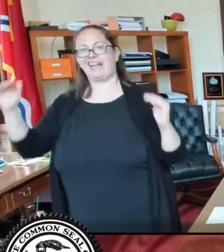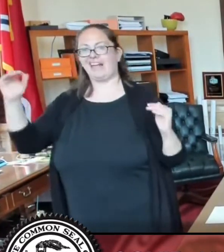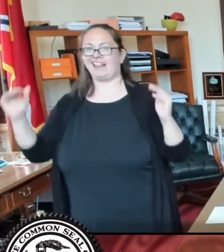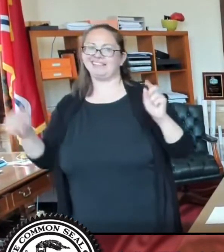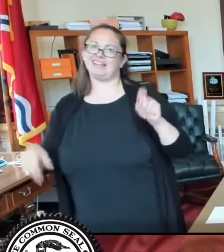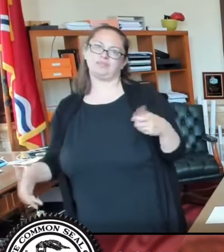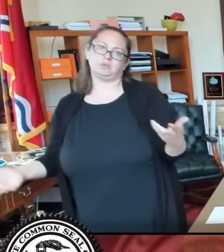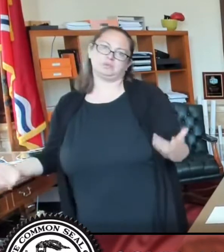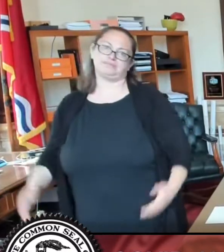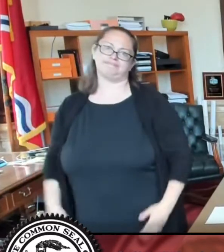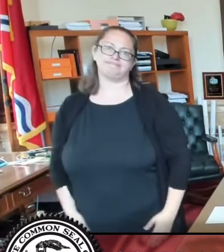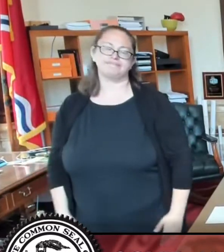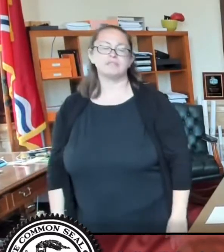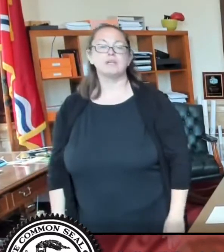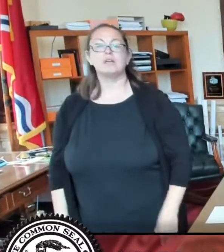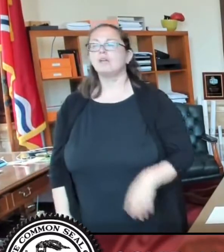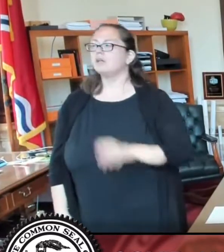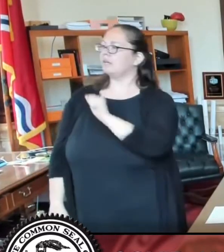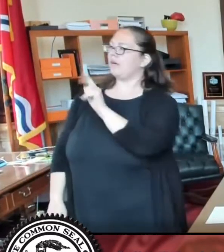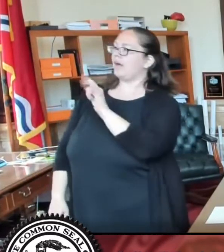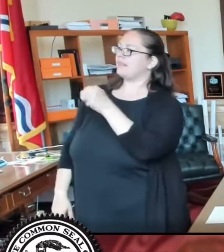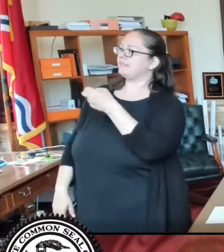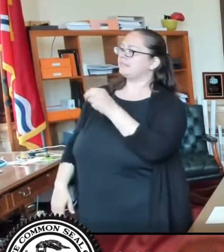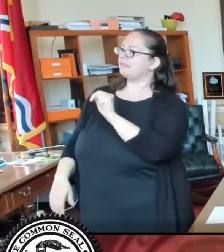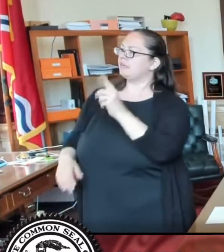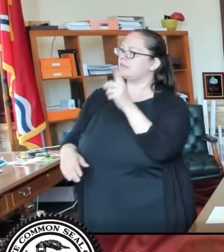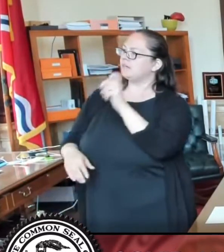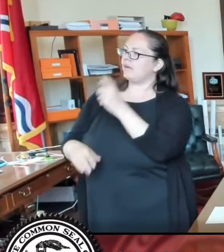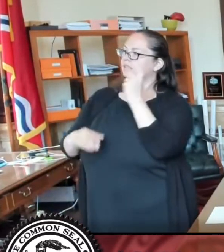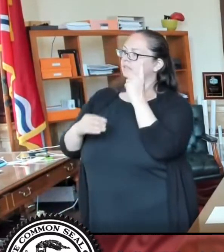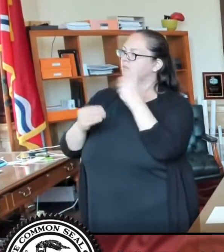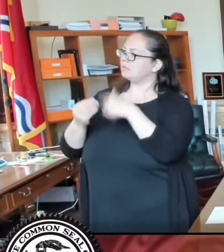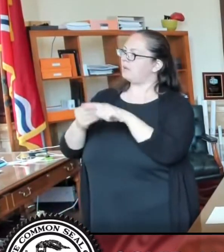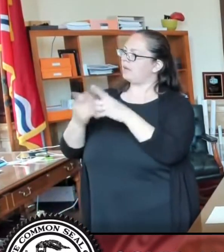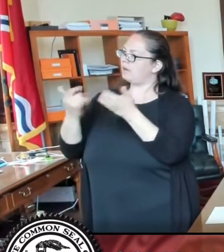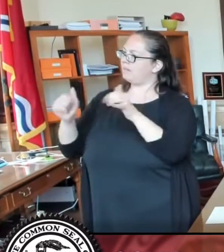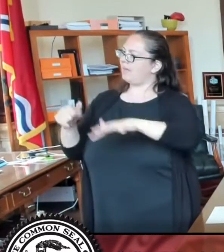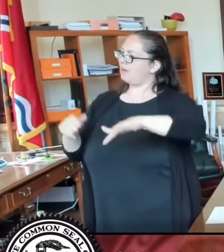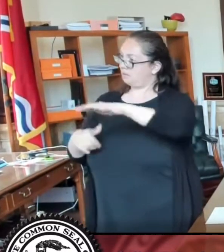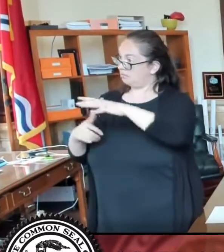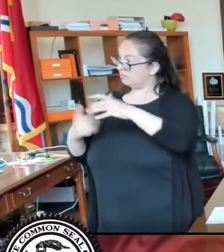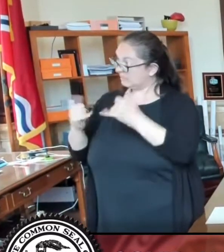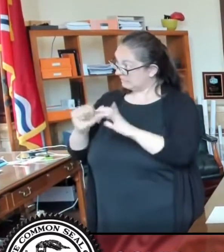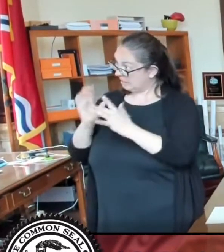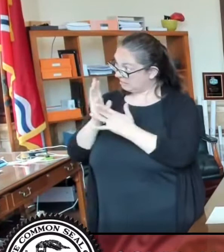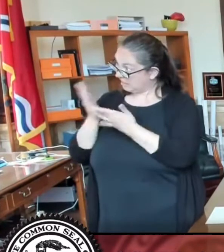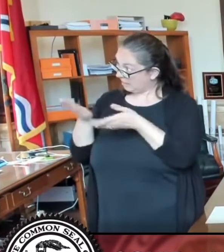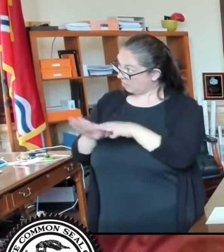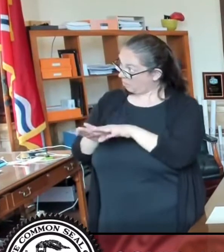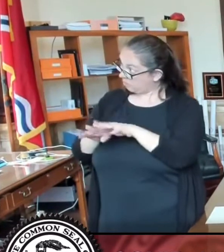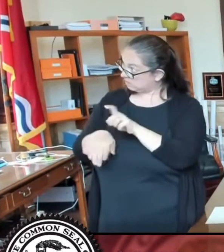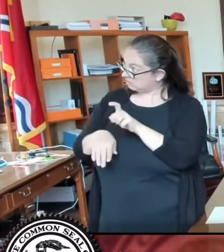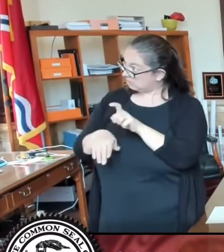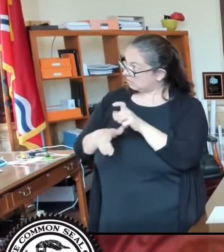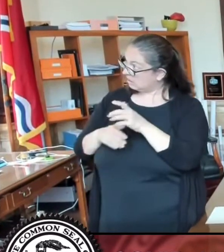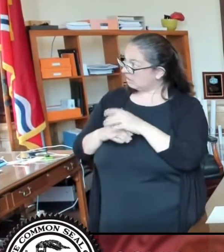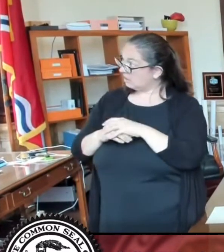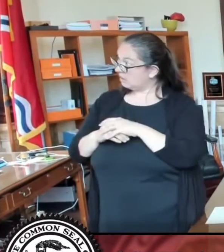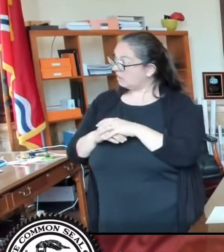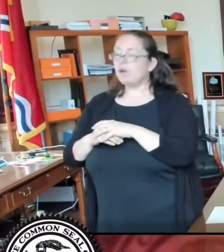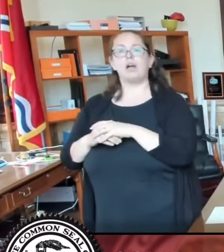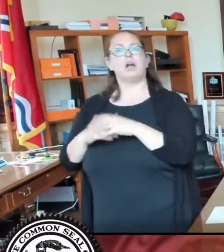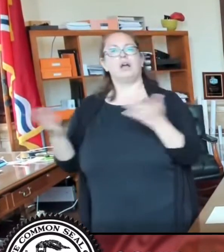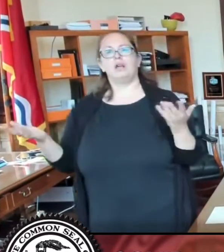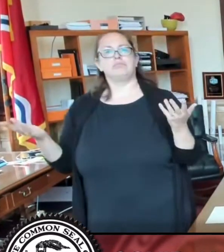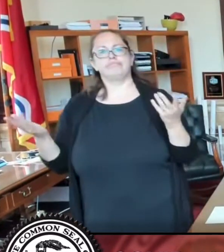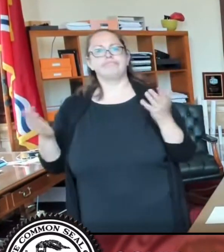We have a question from Allison asking about playgrounds and wondering if they are still technically closed. Playgrounds are, I don't think we've